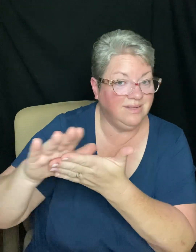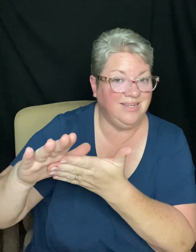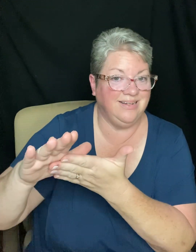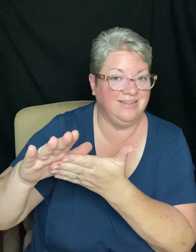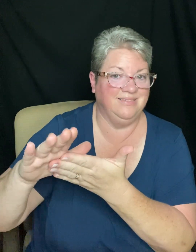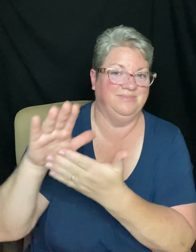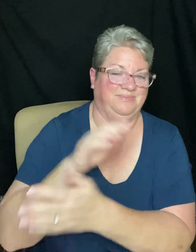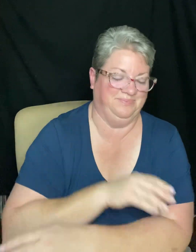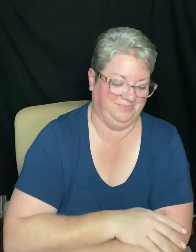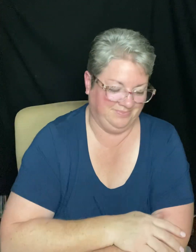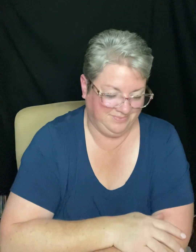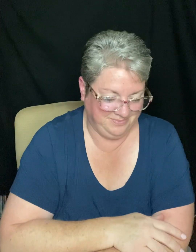clean.